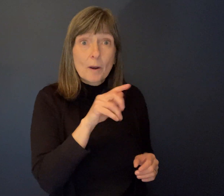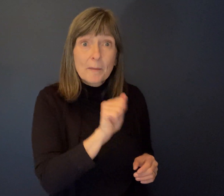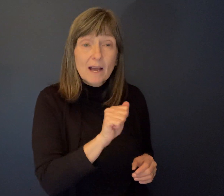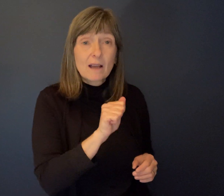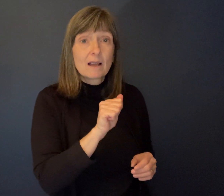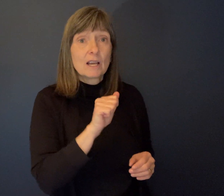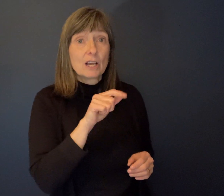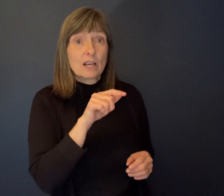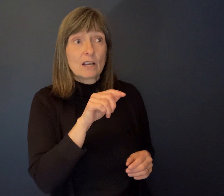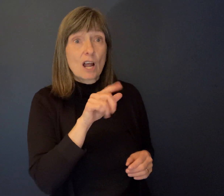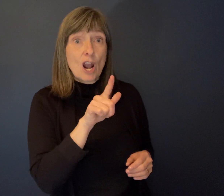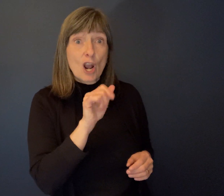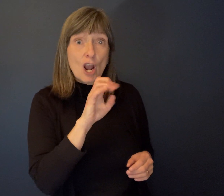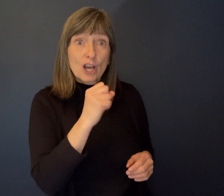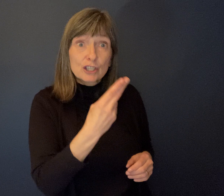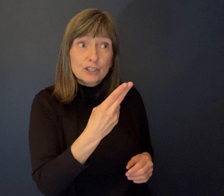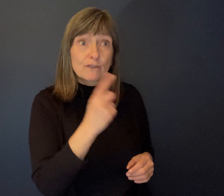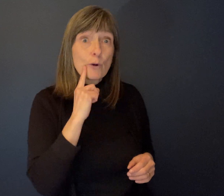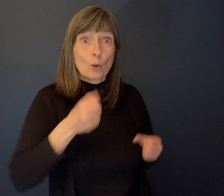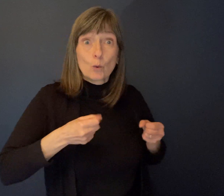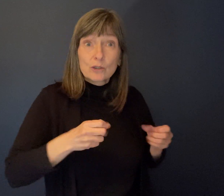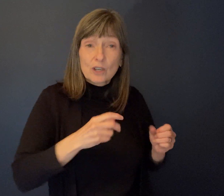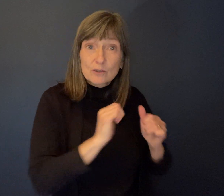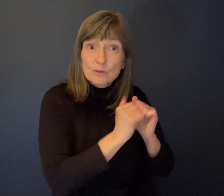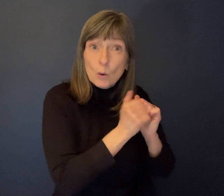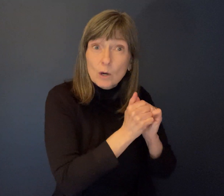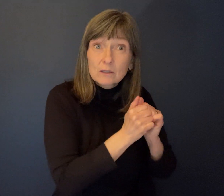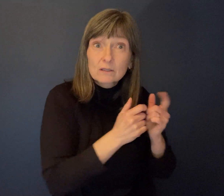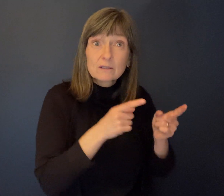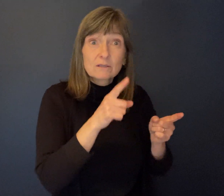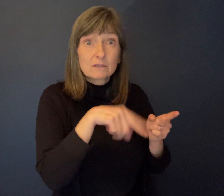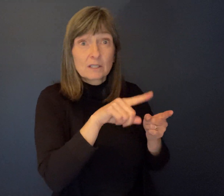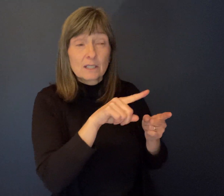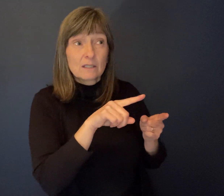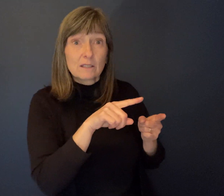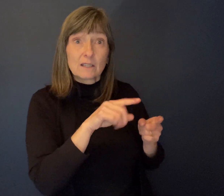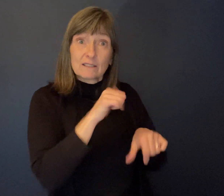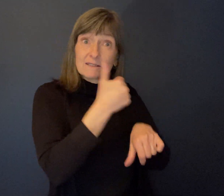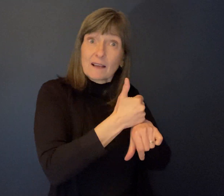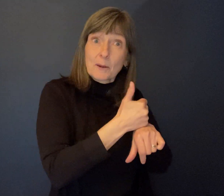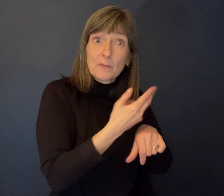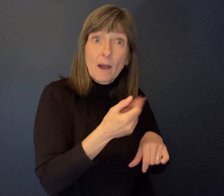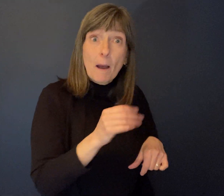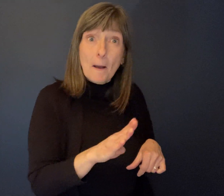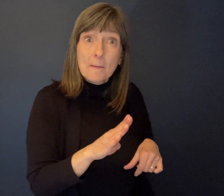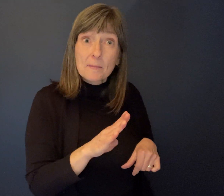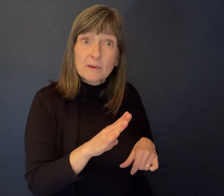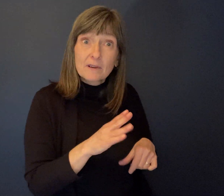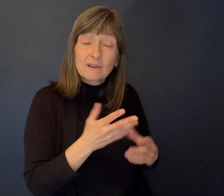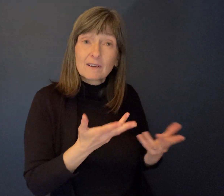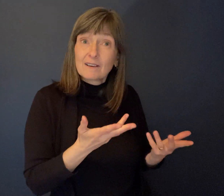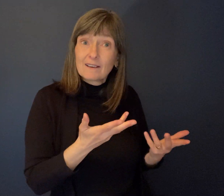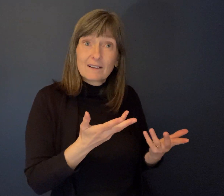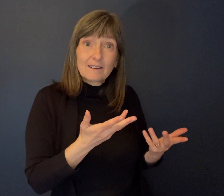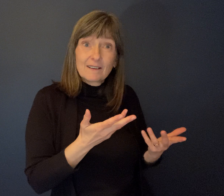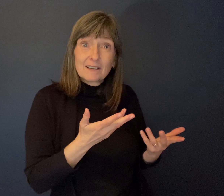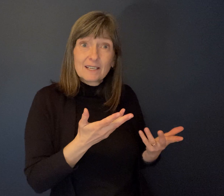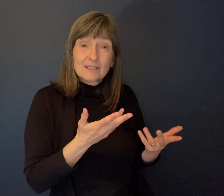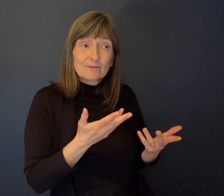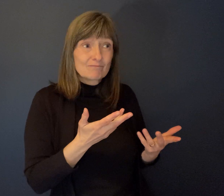creation of not just wheelchair sports, but co-founding members of the Hub, Physically Disabled Service Center. They were just, they gave so